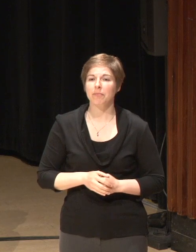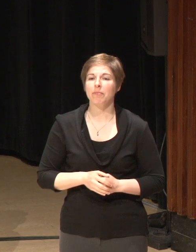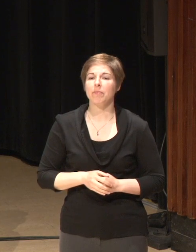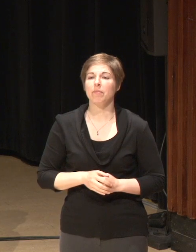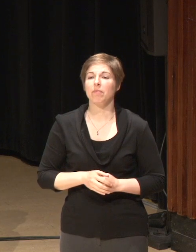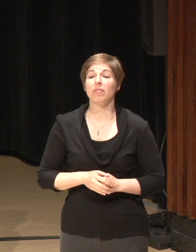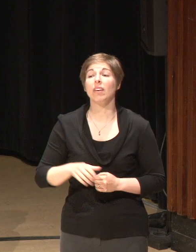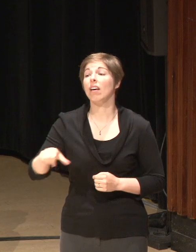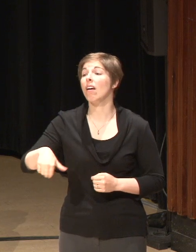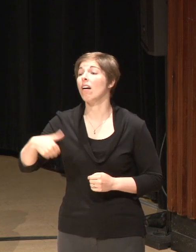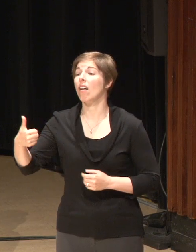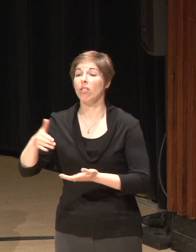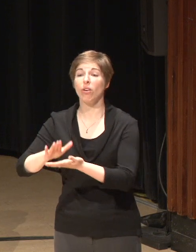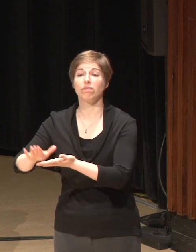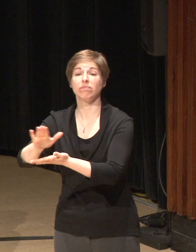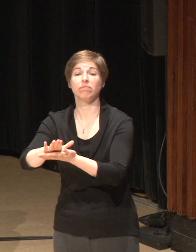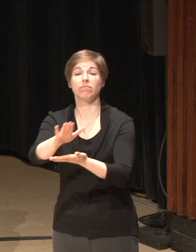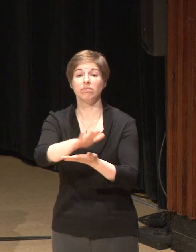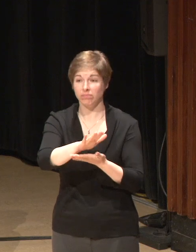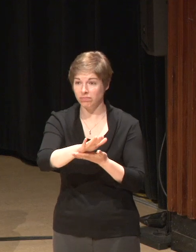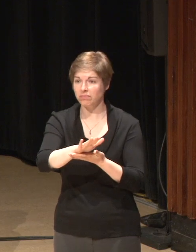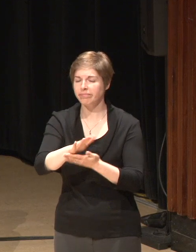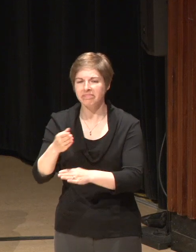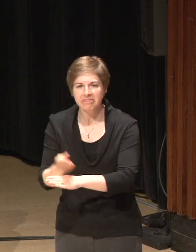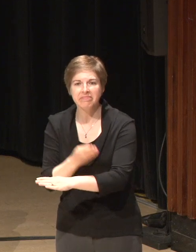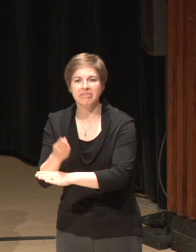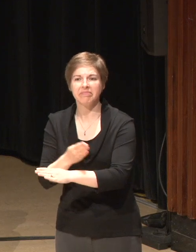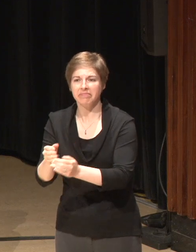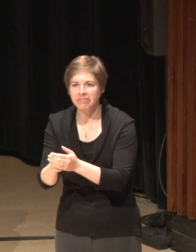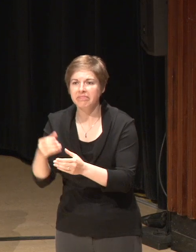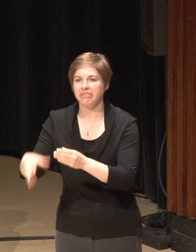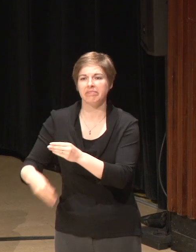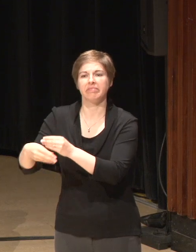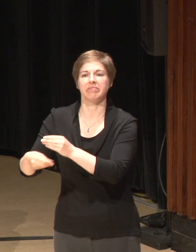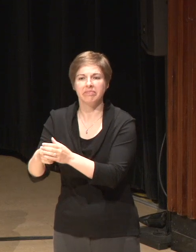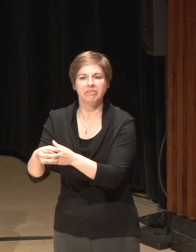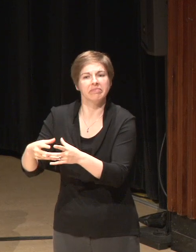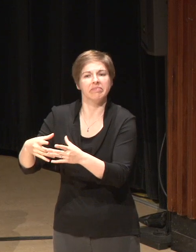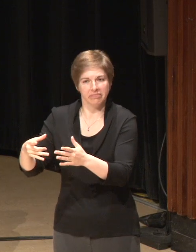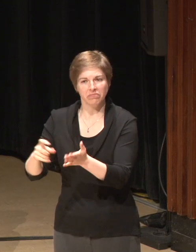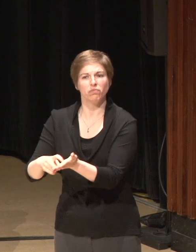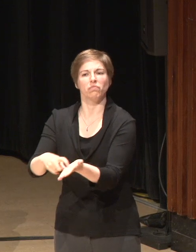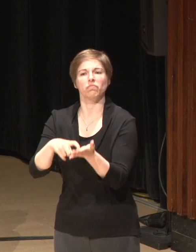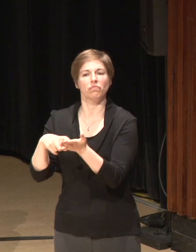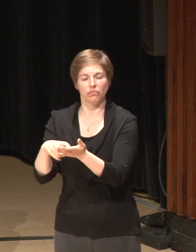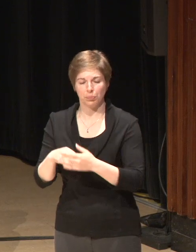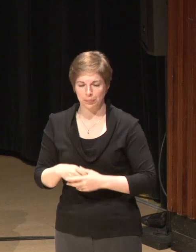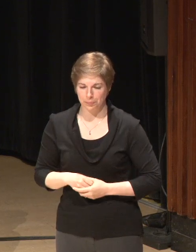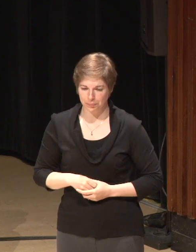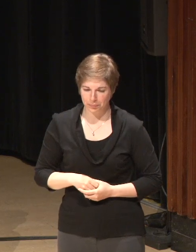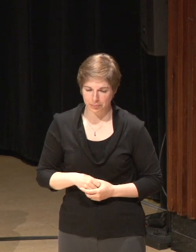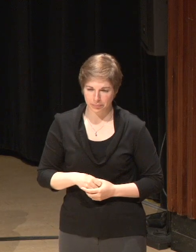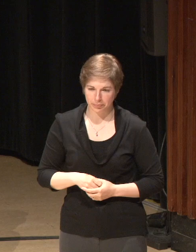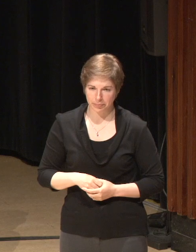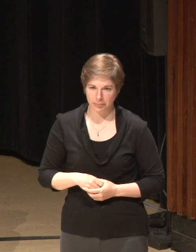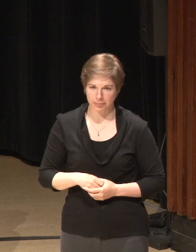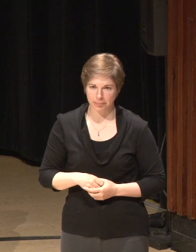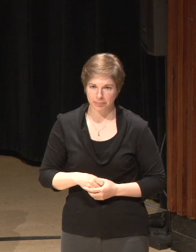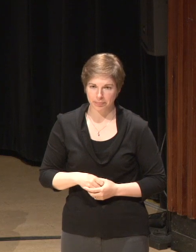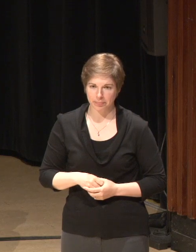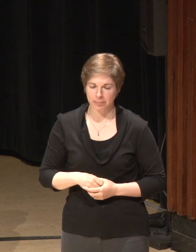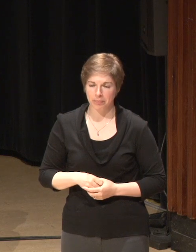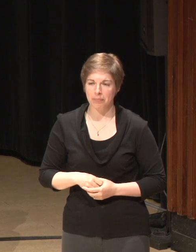and renovations to the 13 campuses across the province. Two important